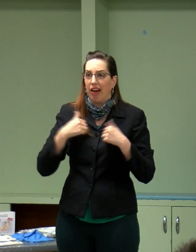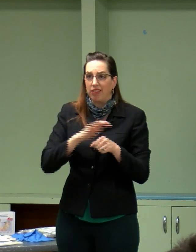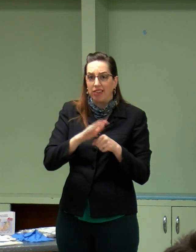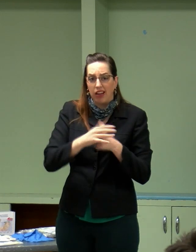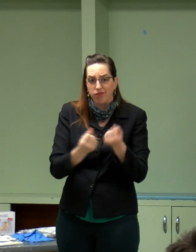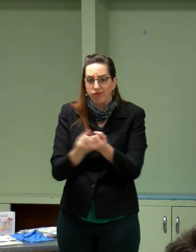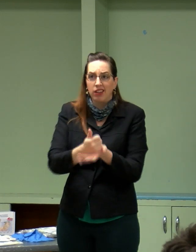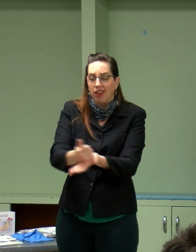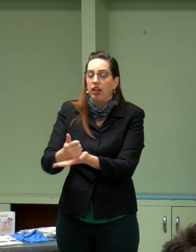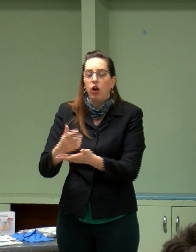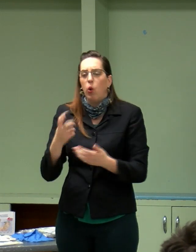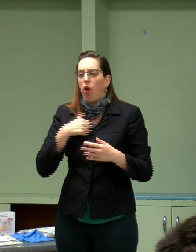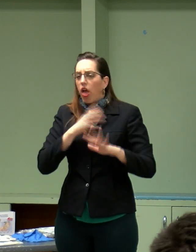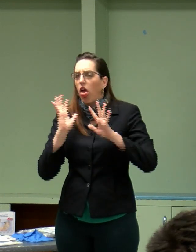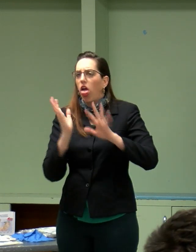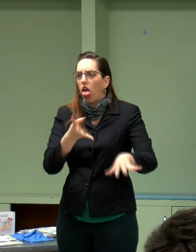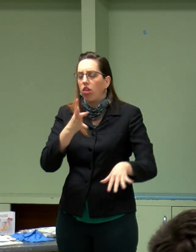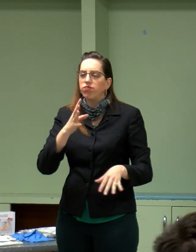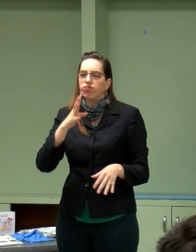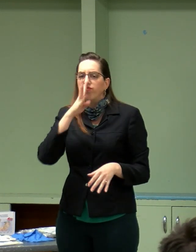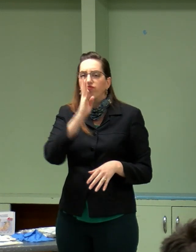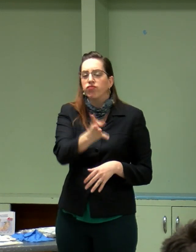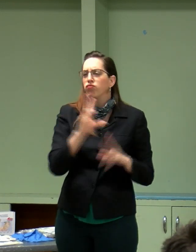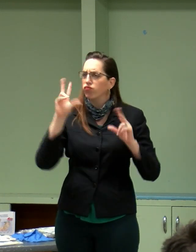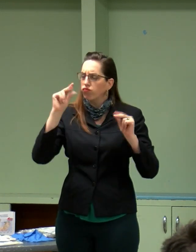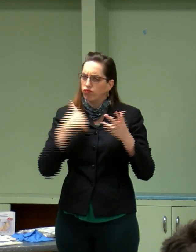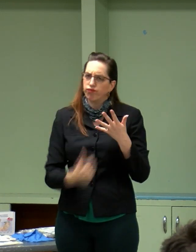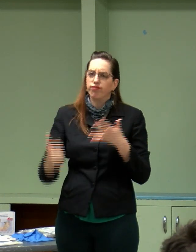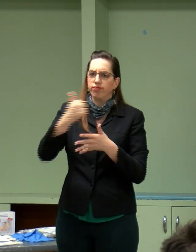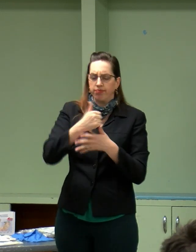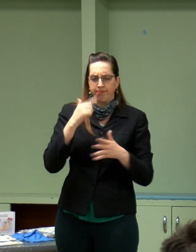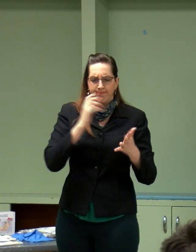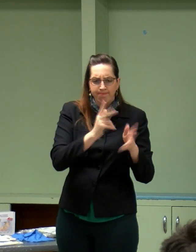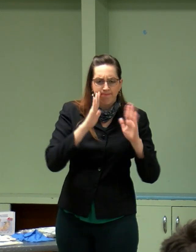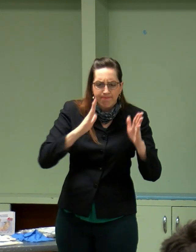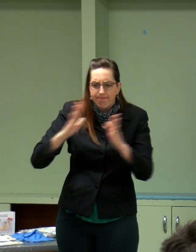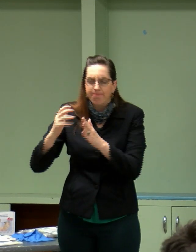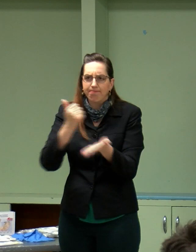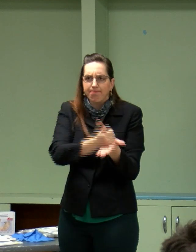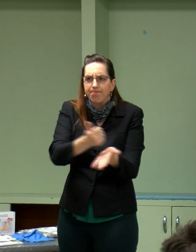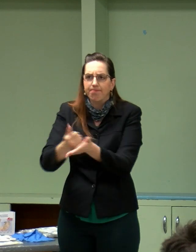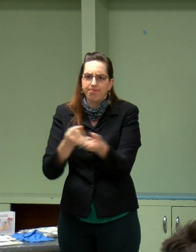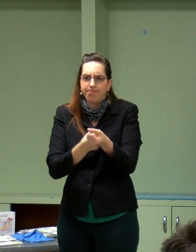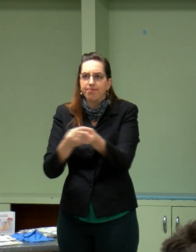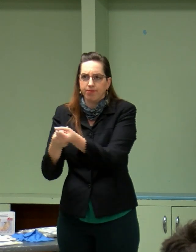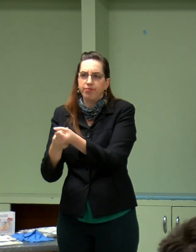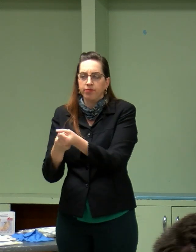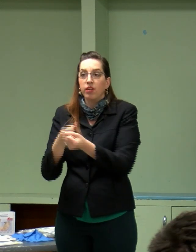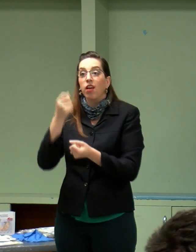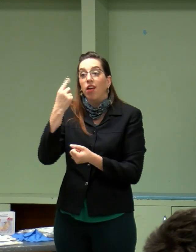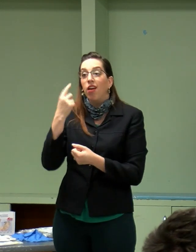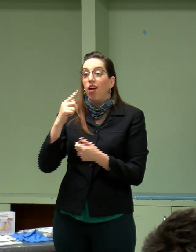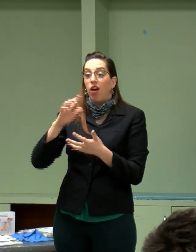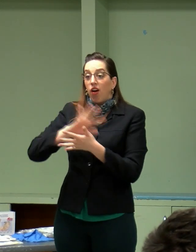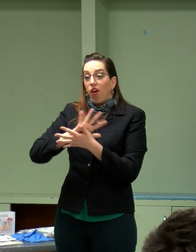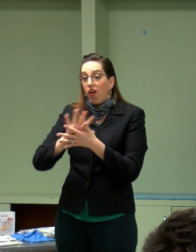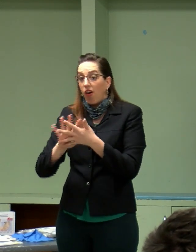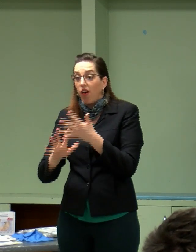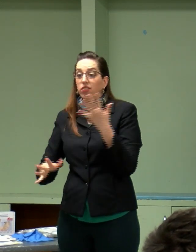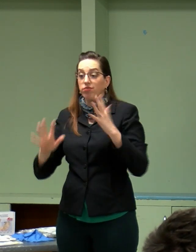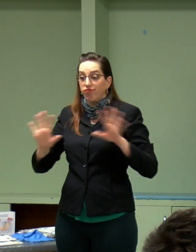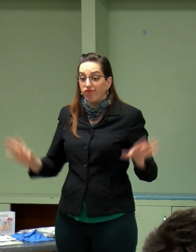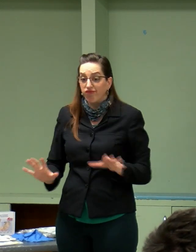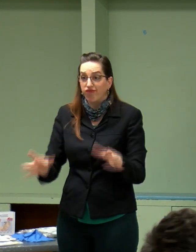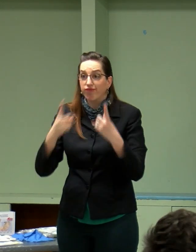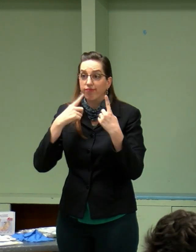not forgotten and remain top personal priority for myself and the city. And to help bring all of these efforts to